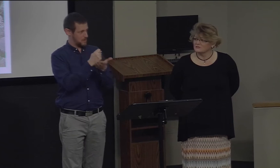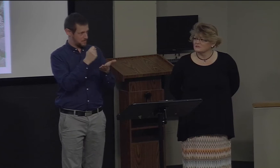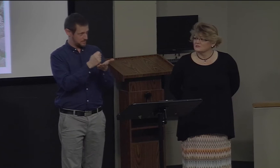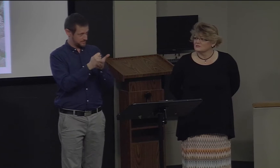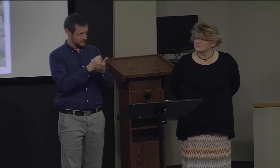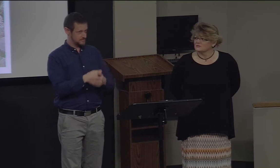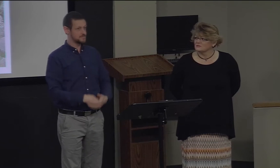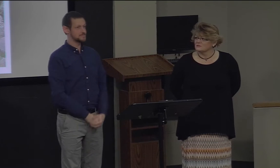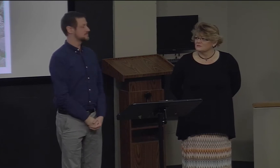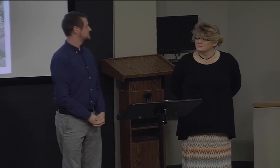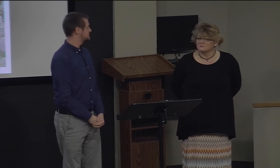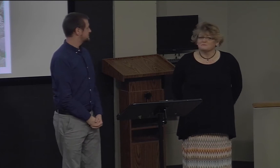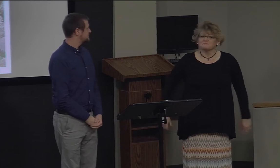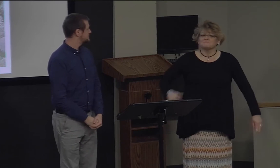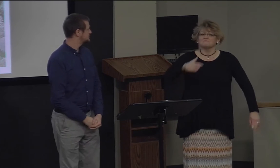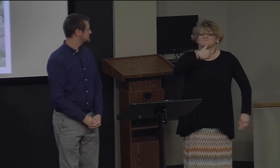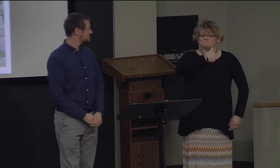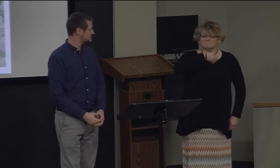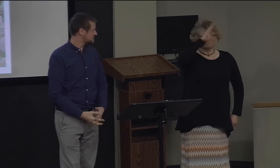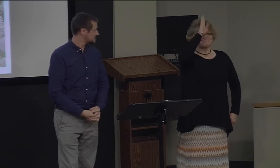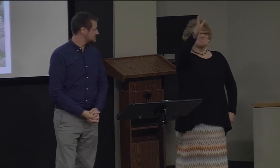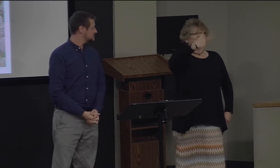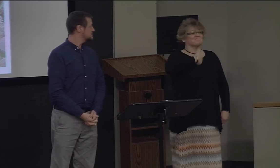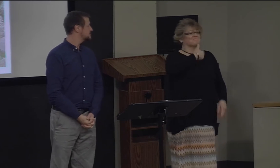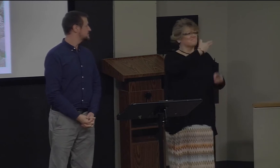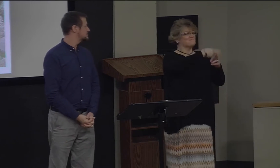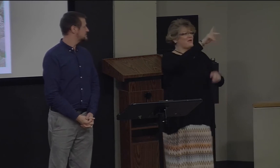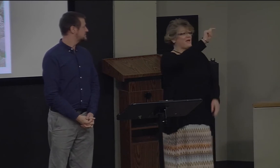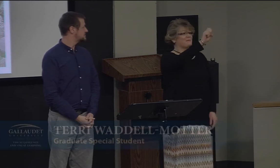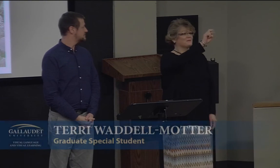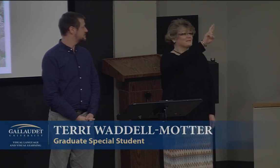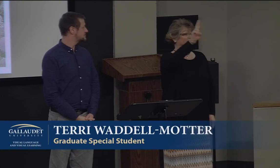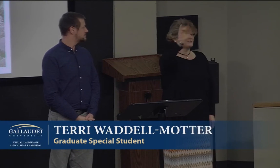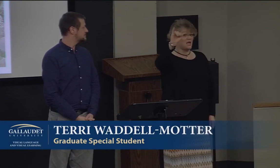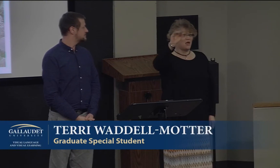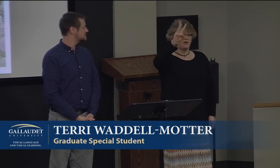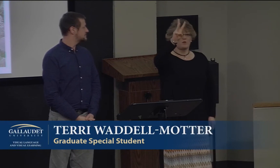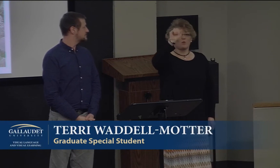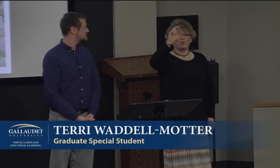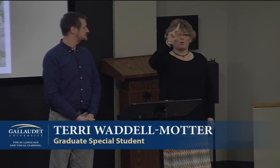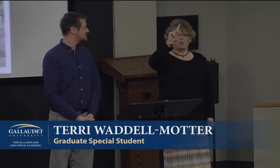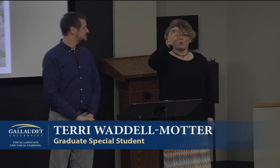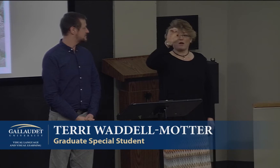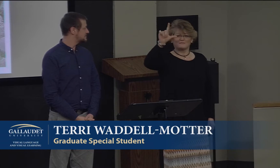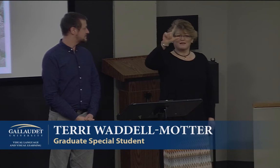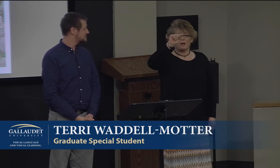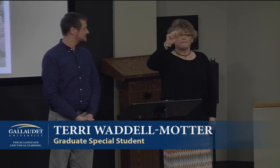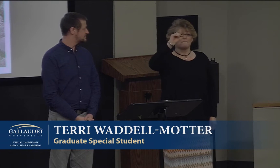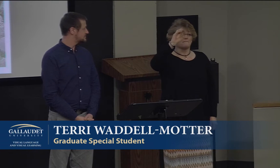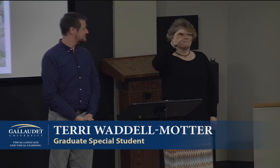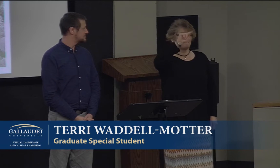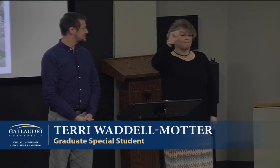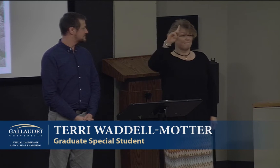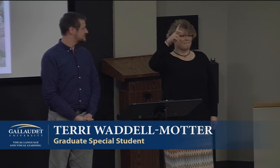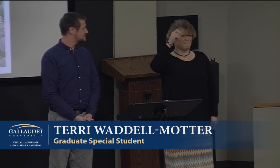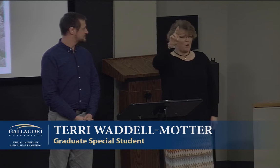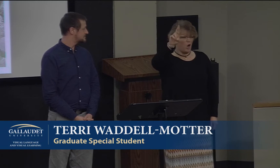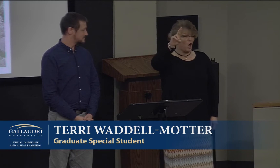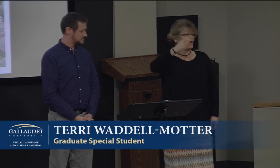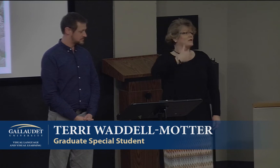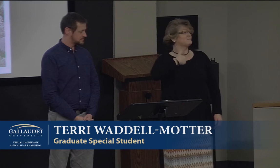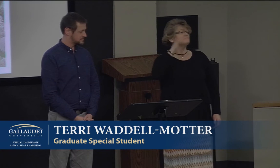Neuroscience Distinguished Lecture Series. I am a first-year master's student in speech-language pathology. My name is Terry